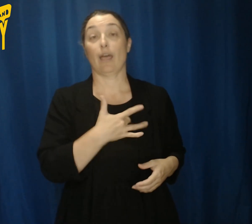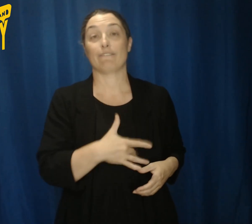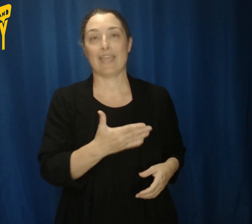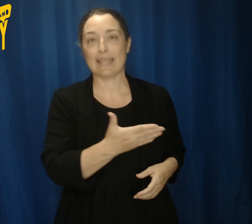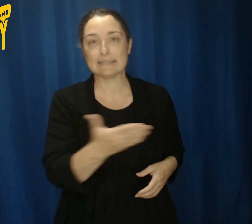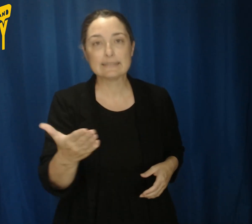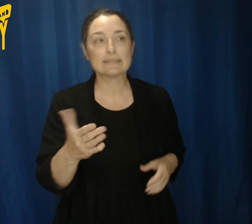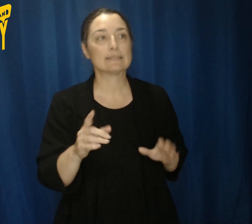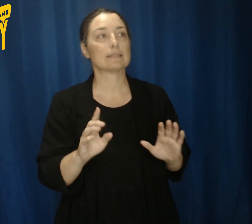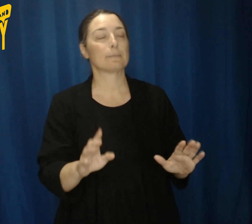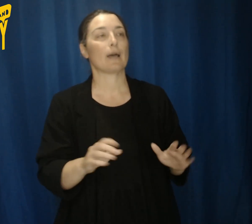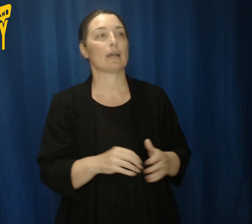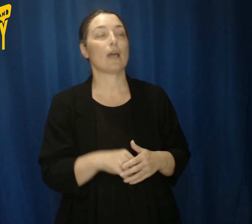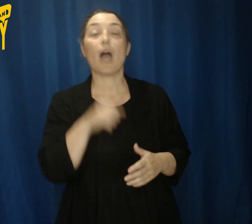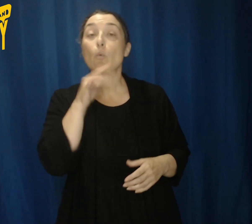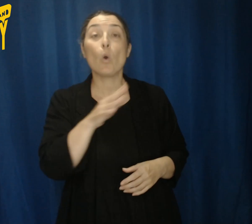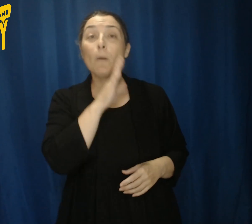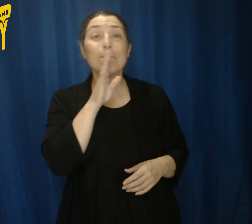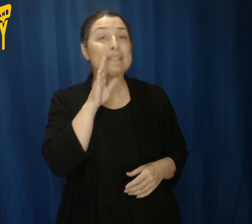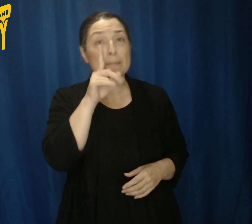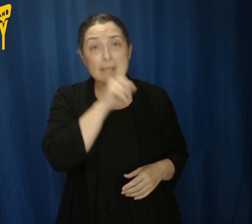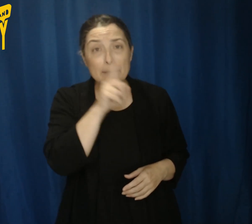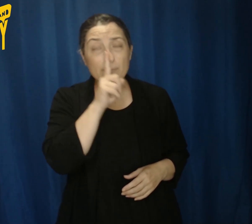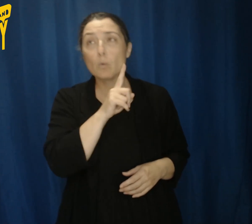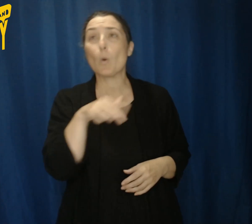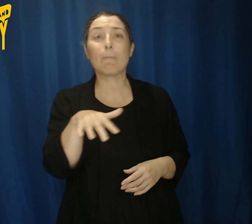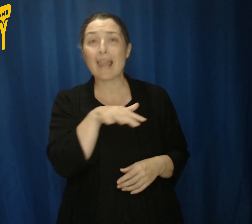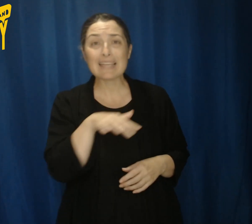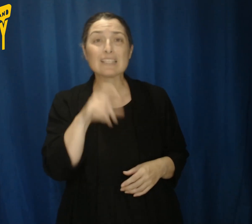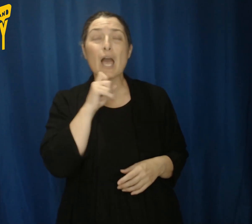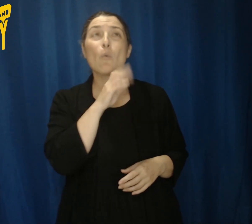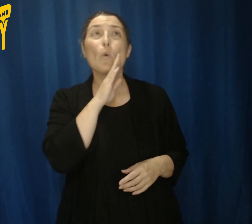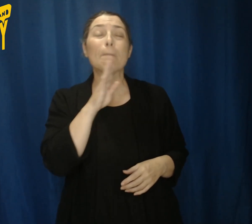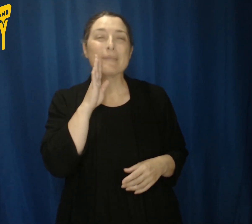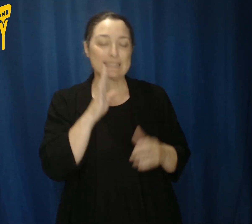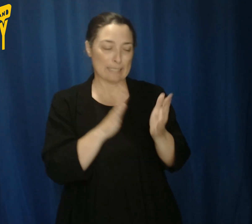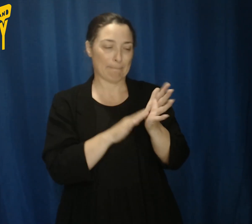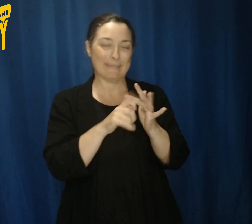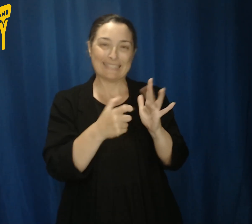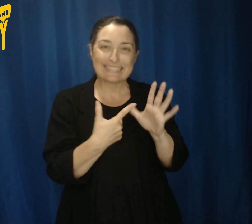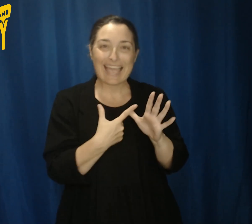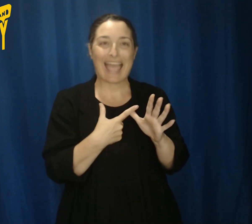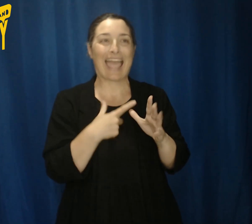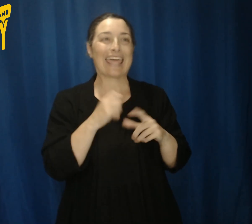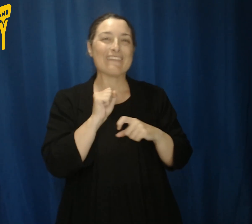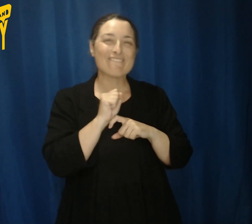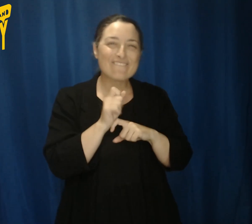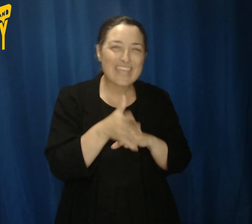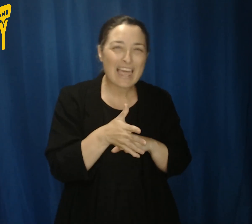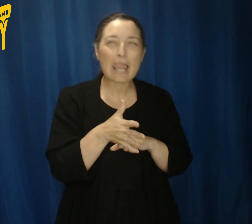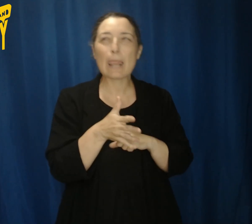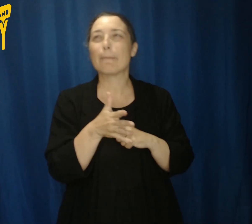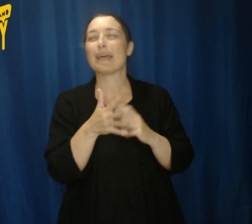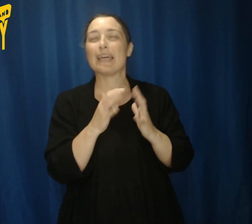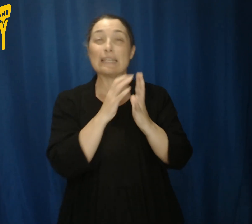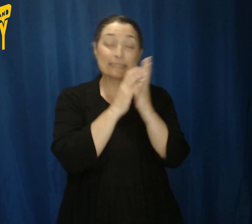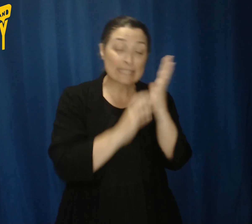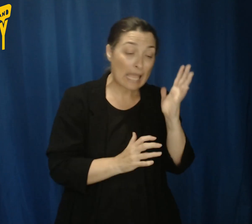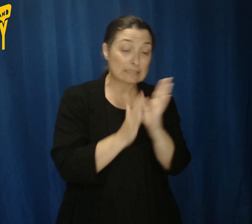miss people so much or places. I'm going to miss all the media and all the films and all the great texts and books I won't get to read.